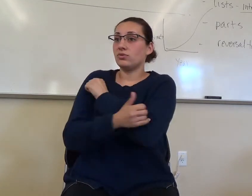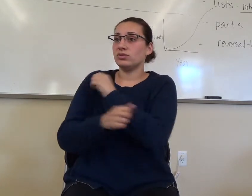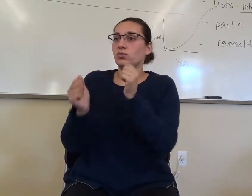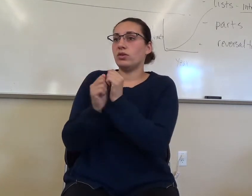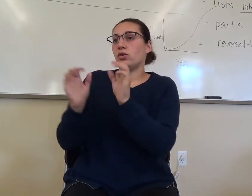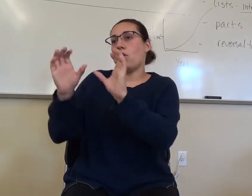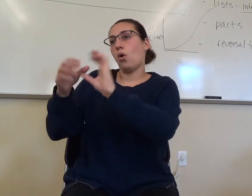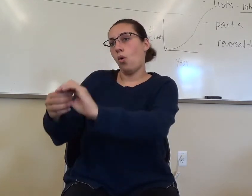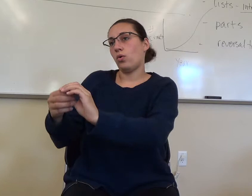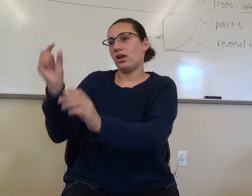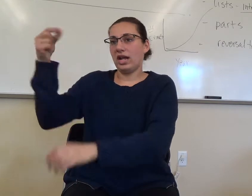Yeah.